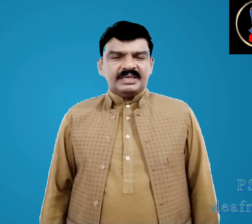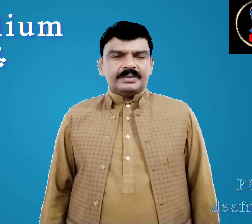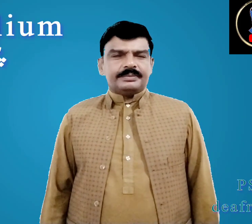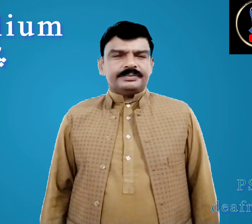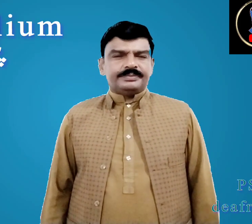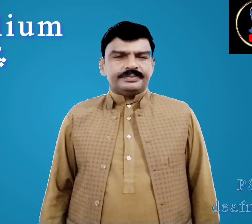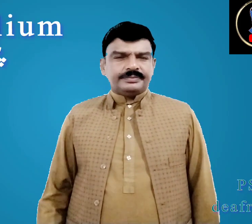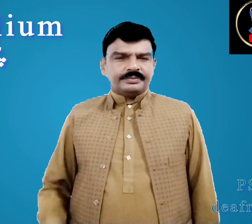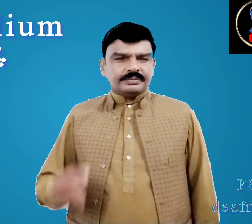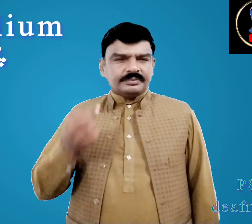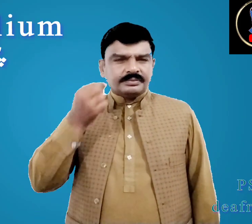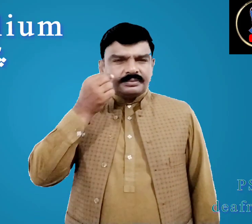penicillium,